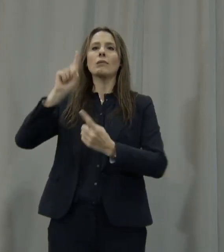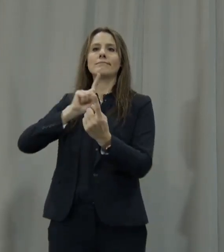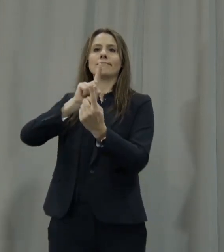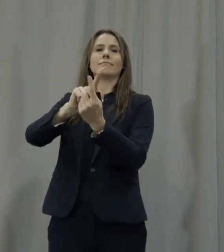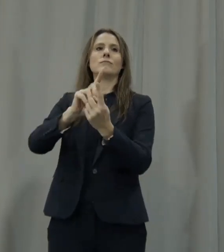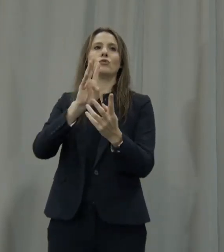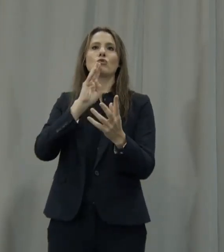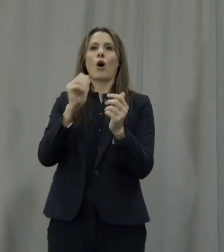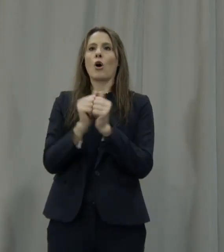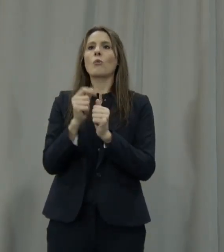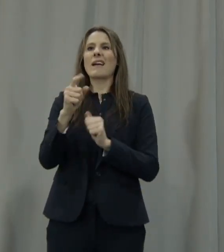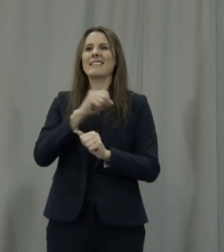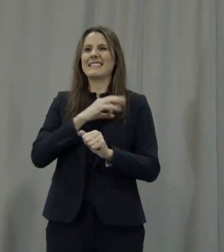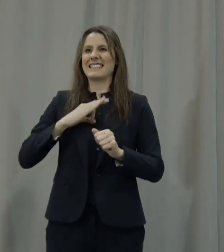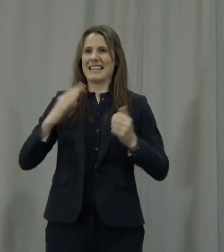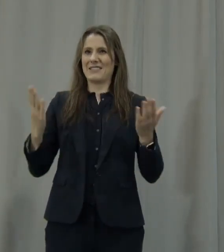an